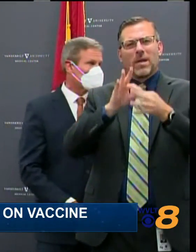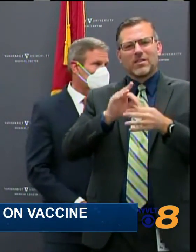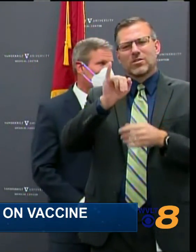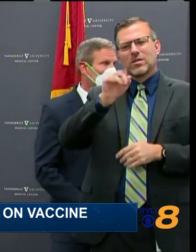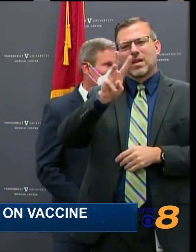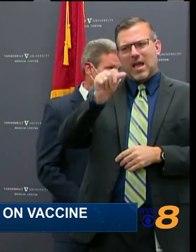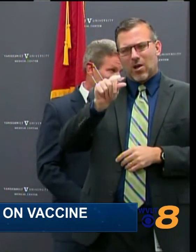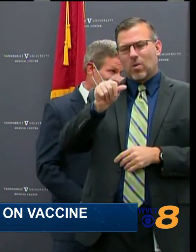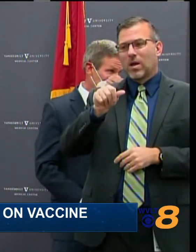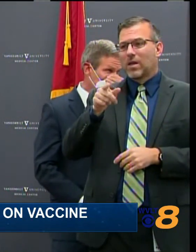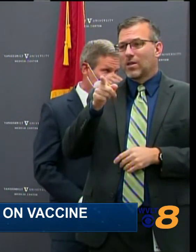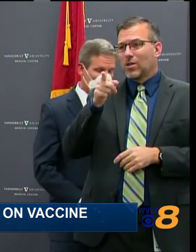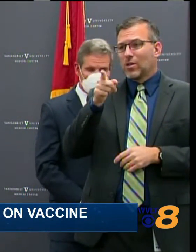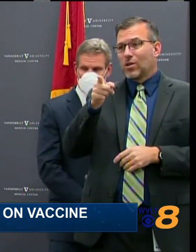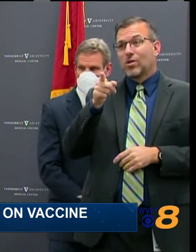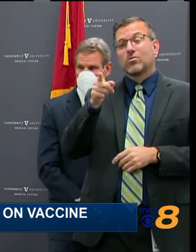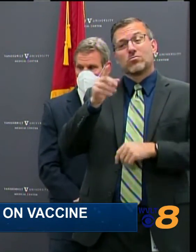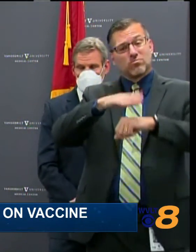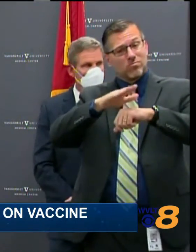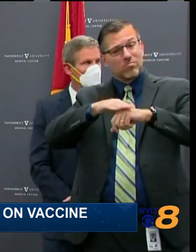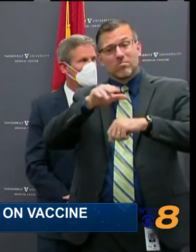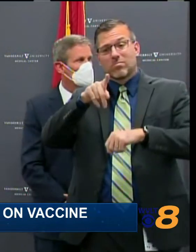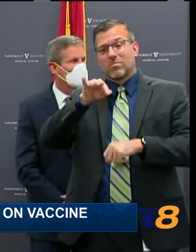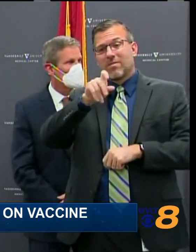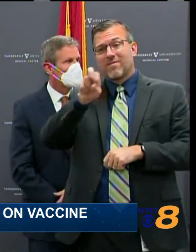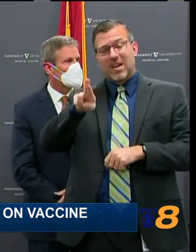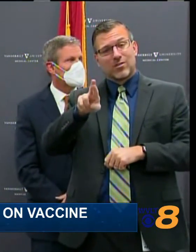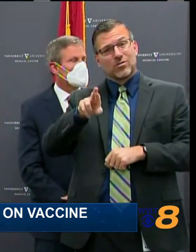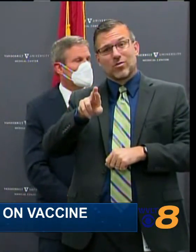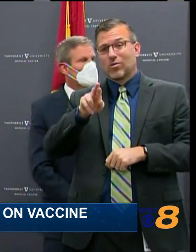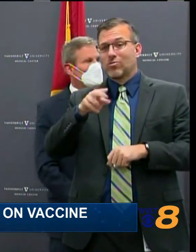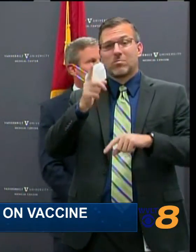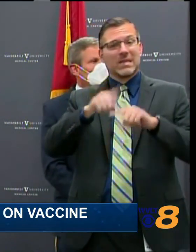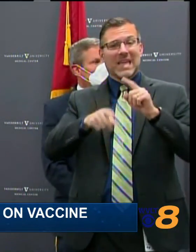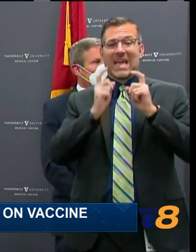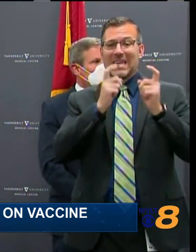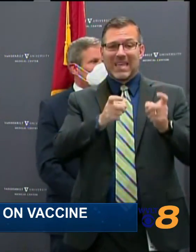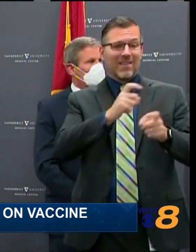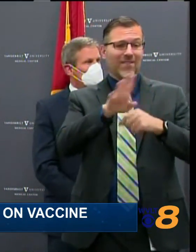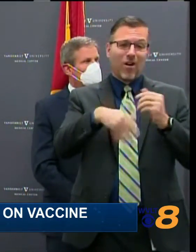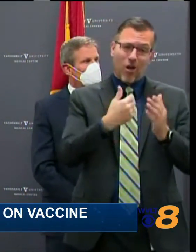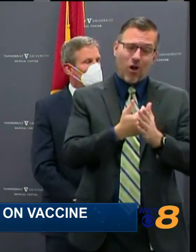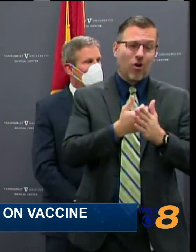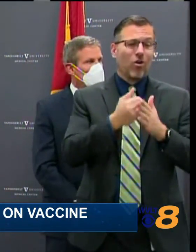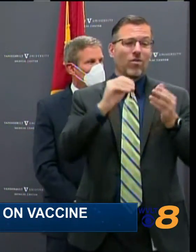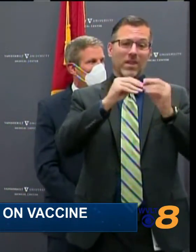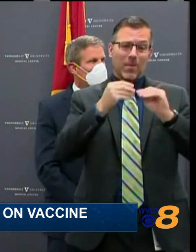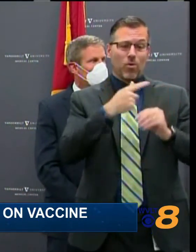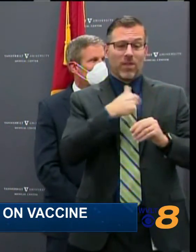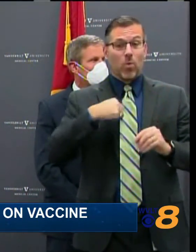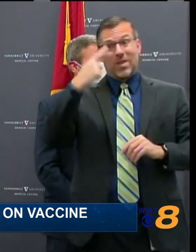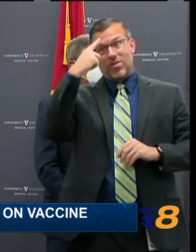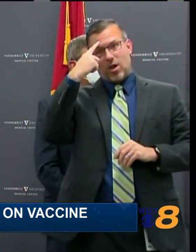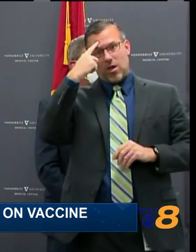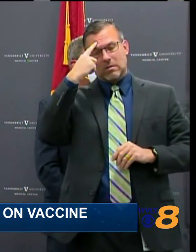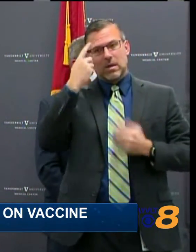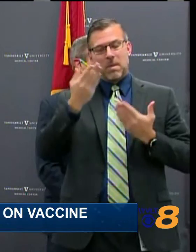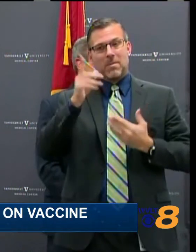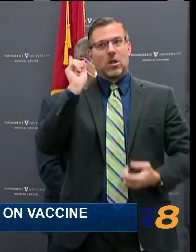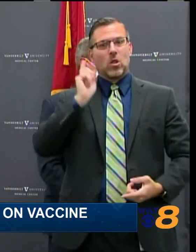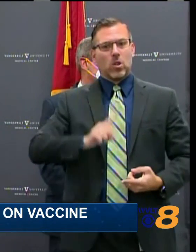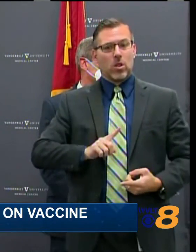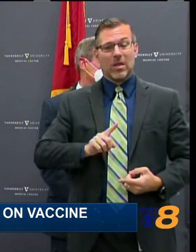warned you're not going to get all that you thought from Pfizer. I don't know if Tennessee has gotten a warning like that. Clearly, I don't know that we